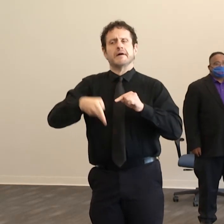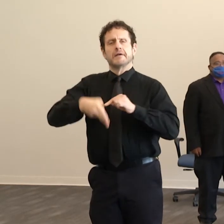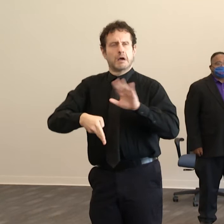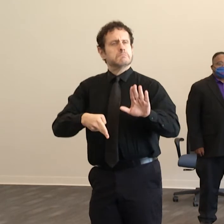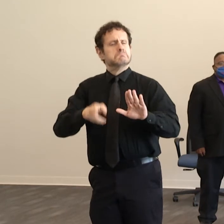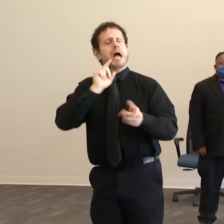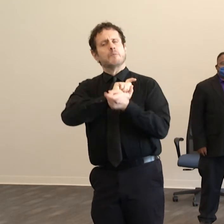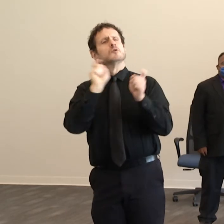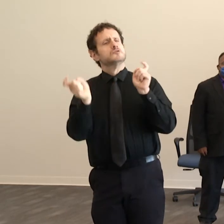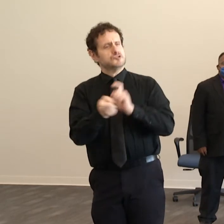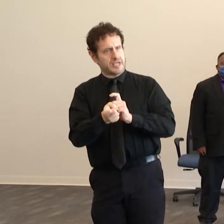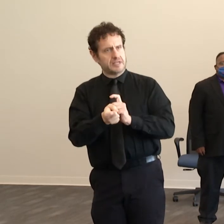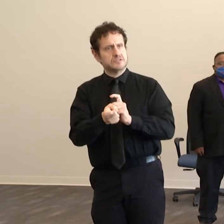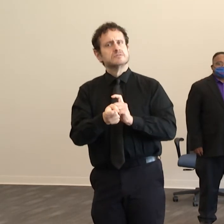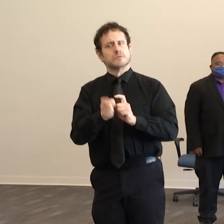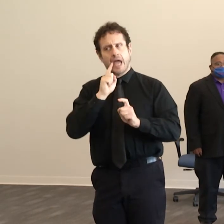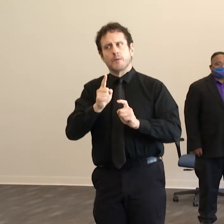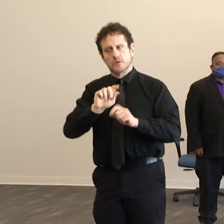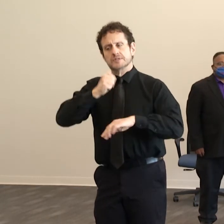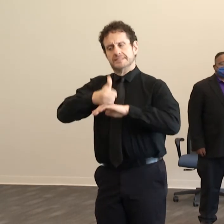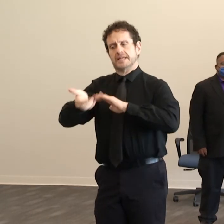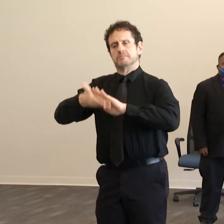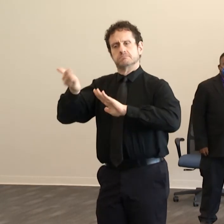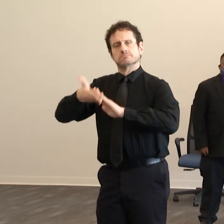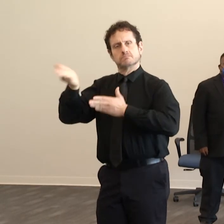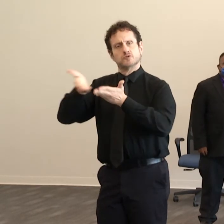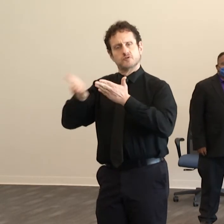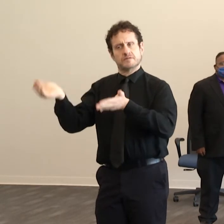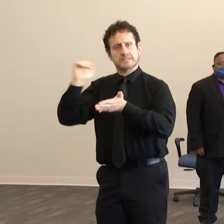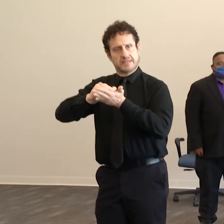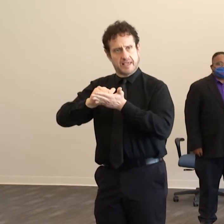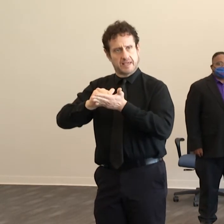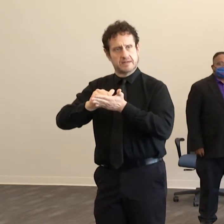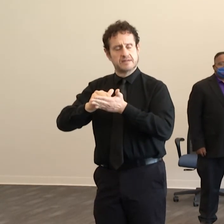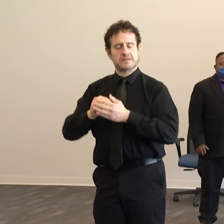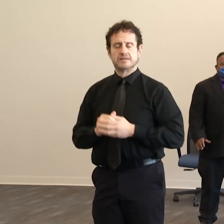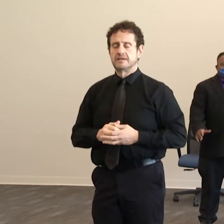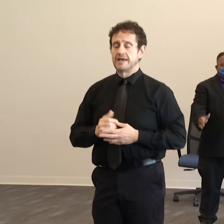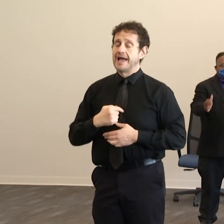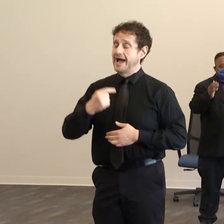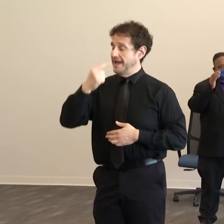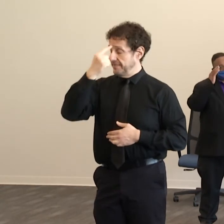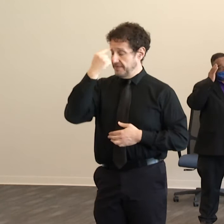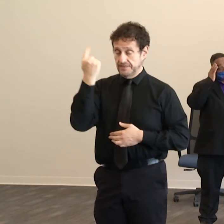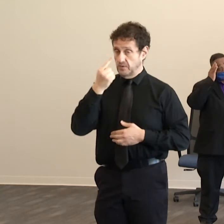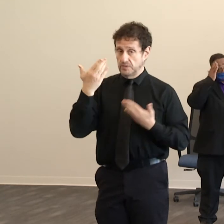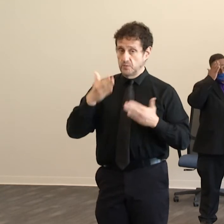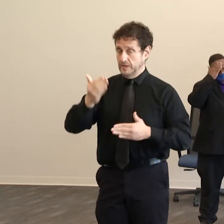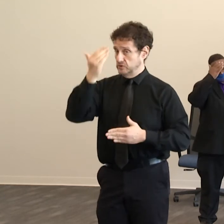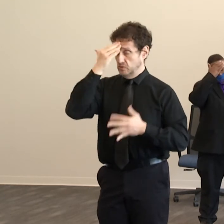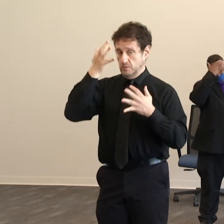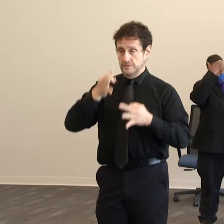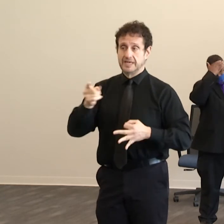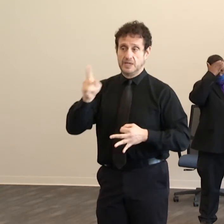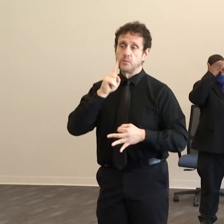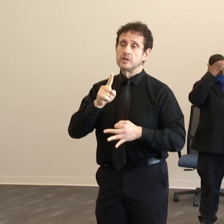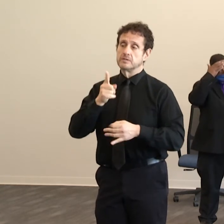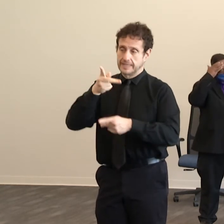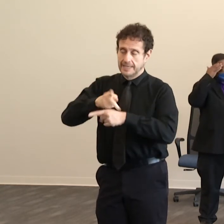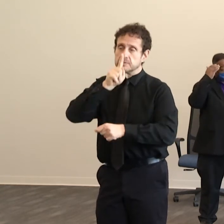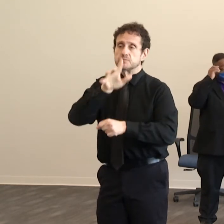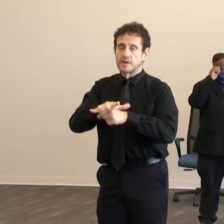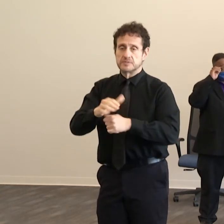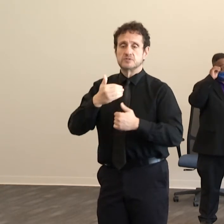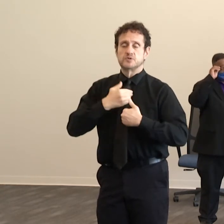noted, undo the damage when it came to cutbacks in overtime. I believe the only way to be certain he's going to keep his word is to have the Inspector